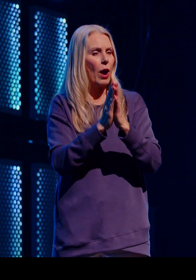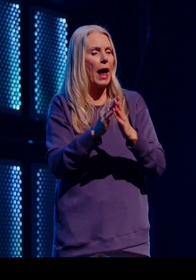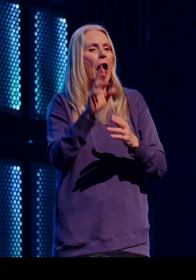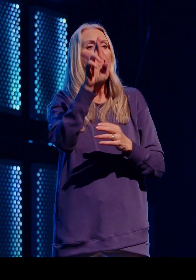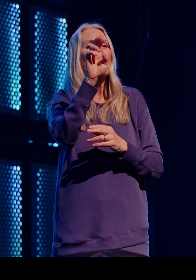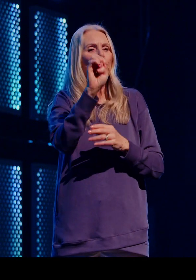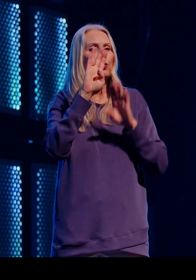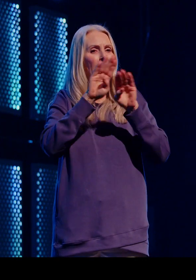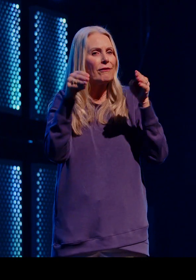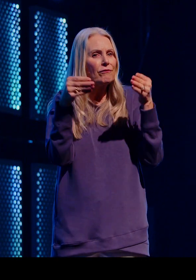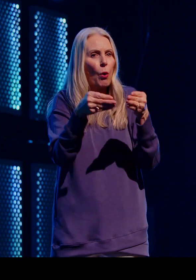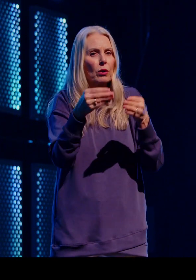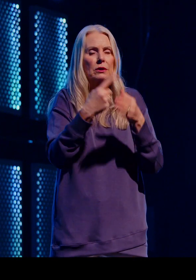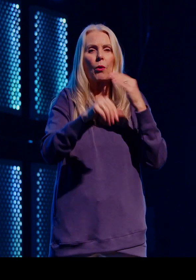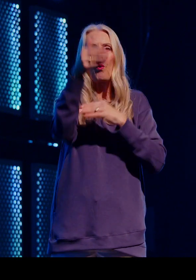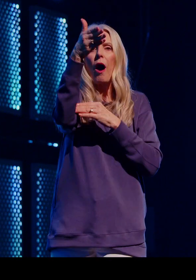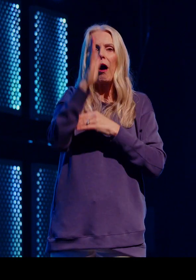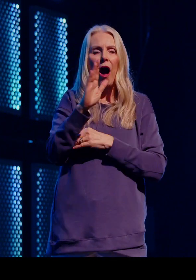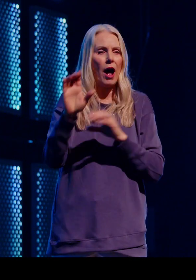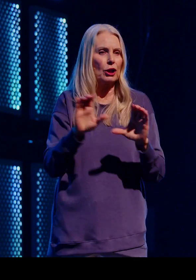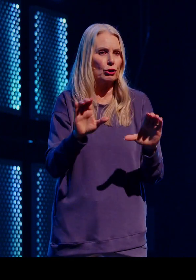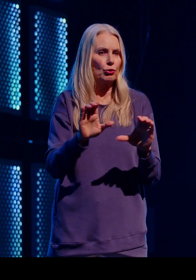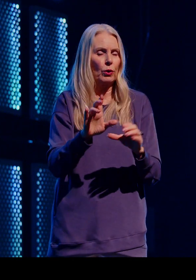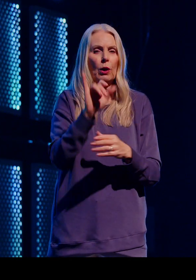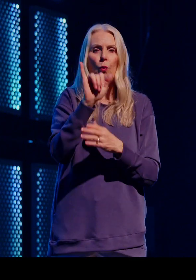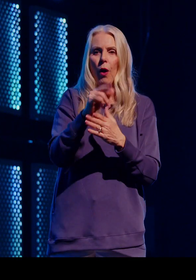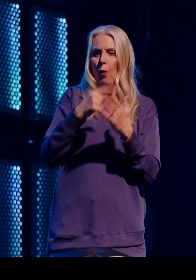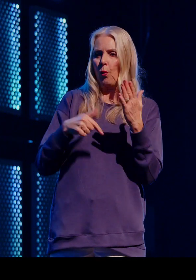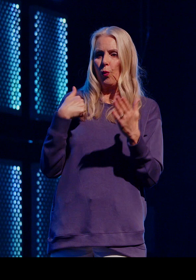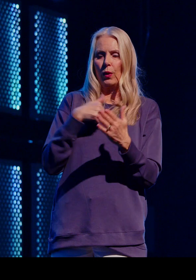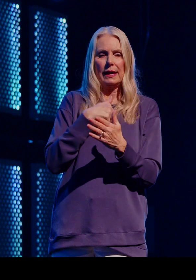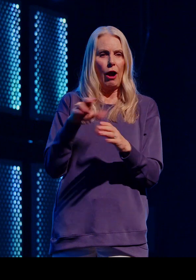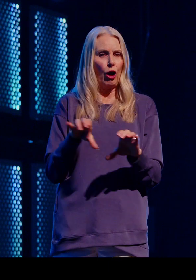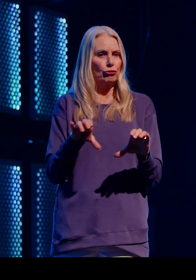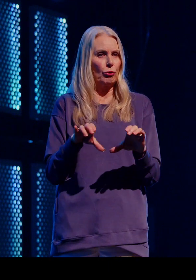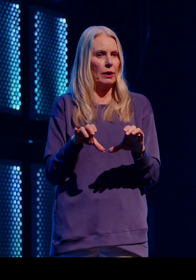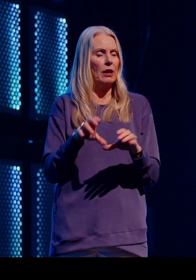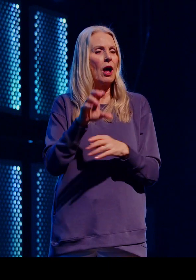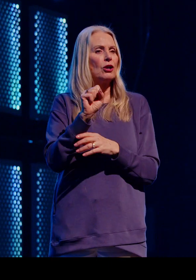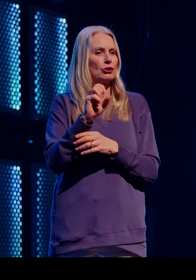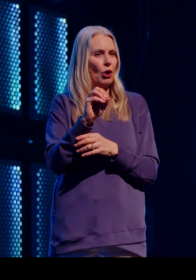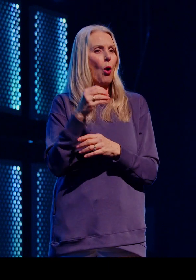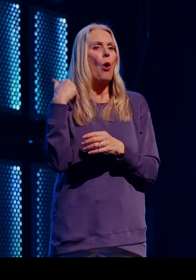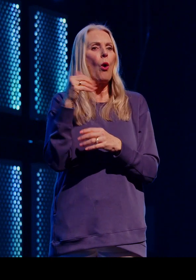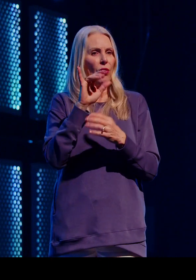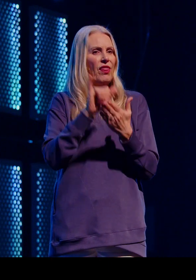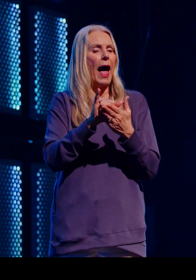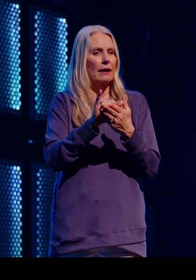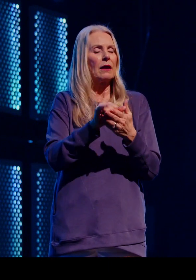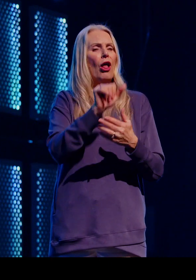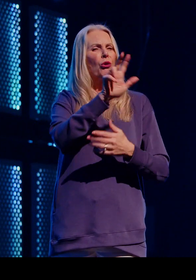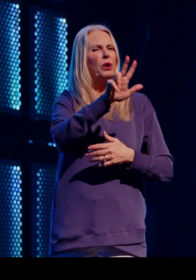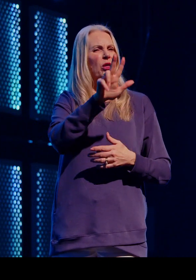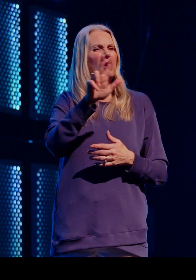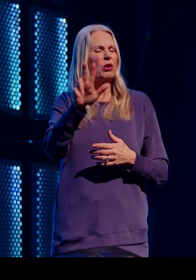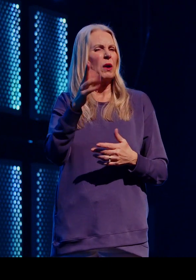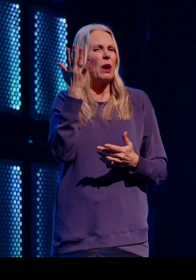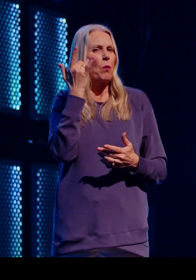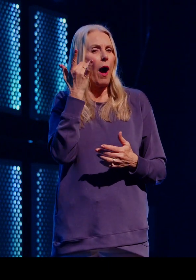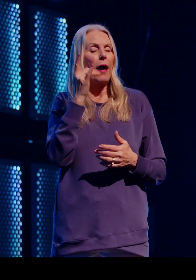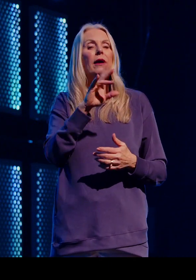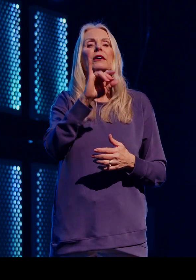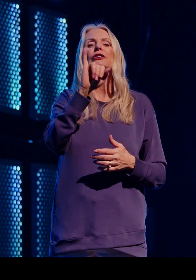time on what God is doing as opposed to what we're doing. I want to refocus our interest. And why 3:33? People ask. Well, it comes from